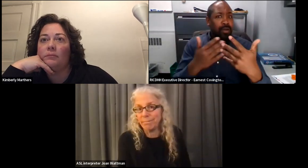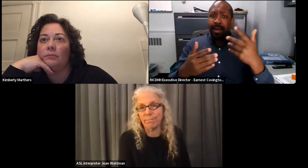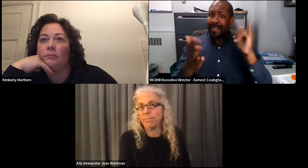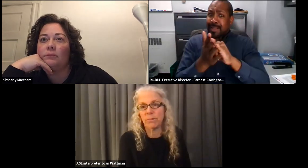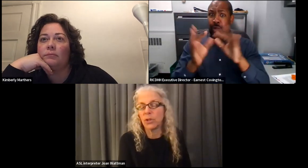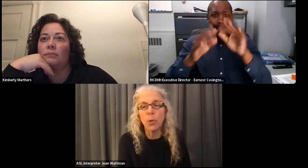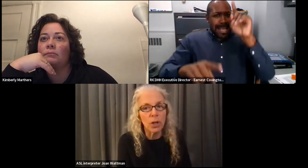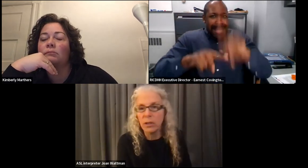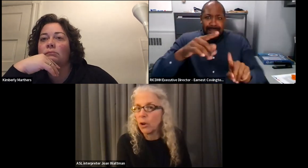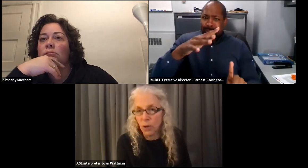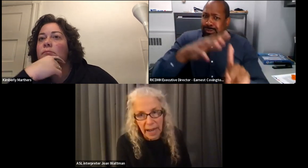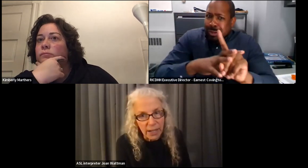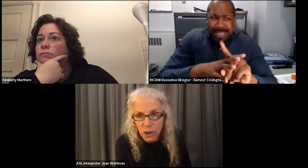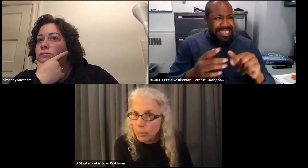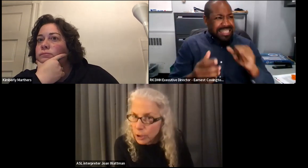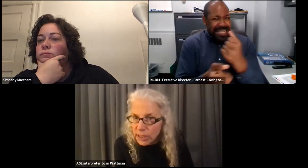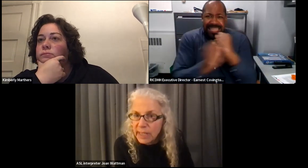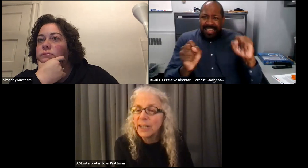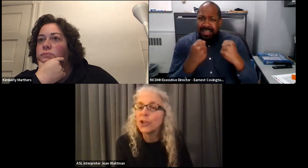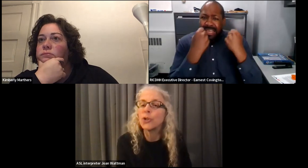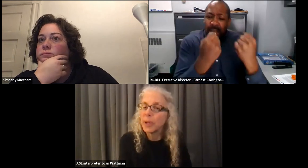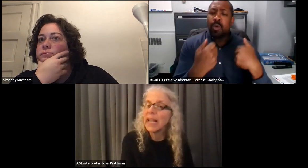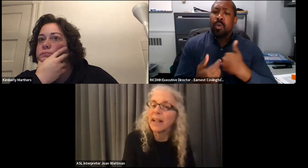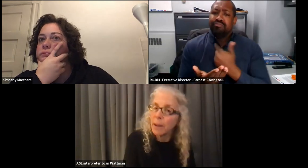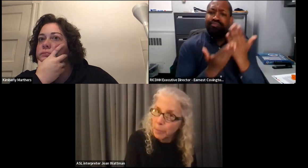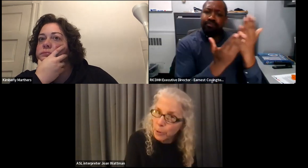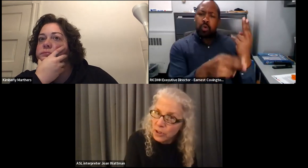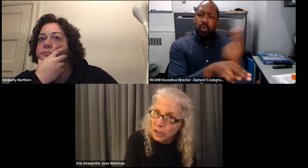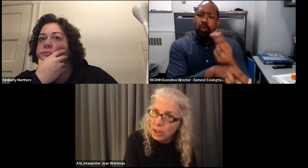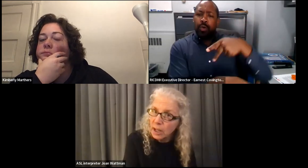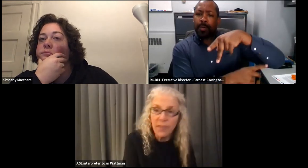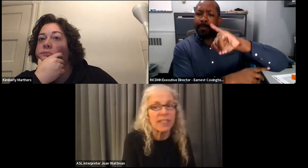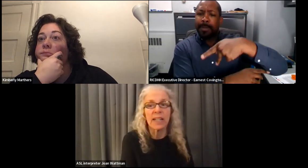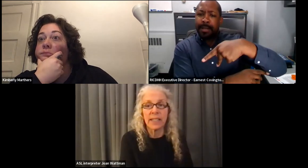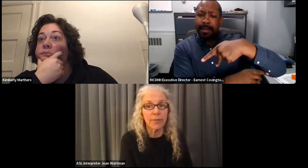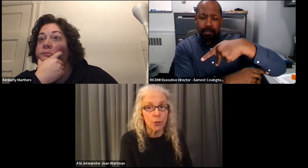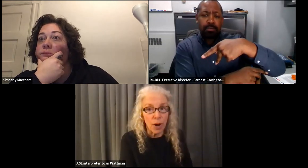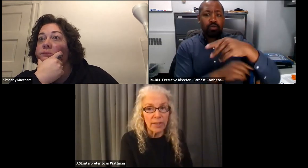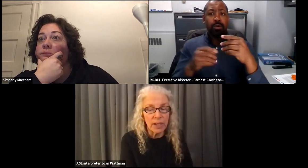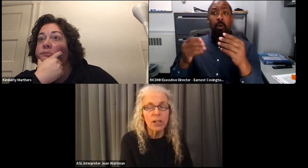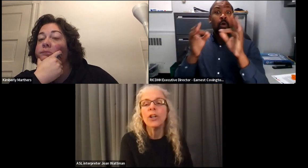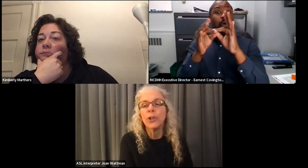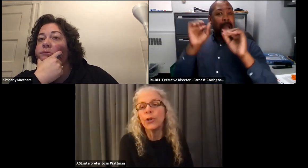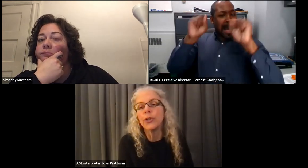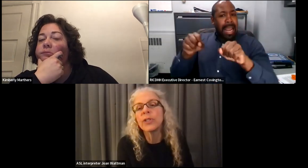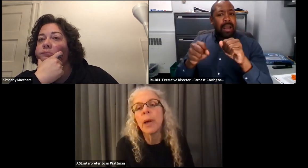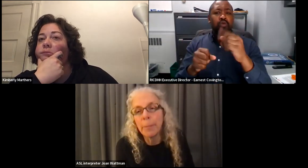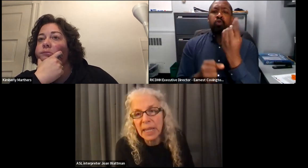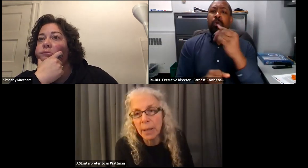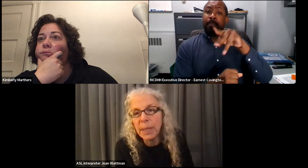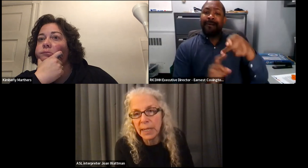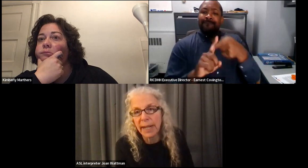any local or national emergency and an interpreter can't come in person, if it's not safe to drive there, you can